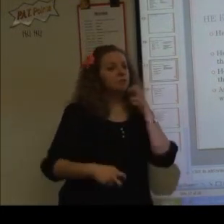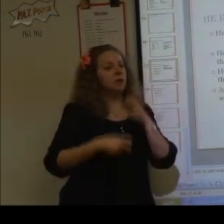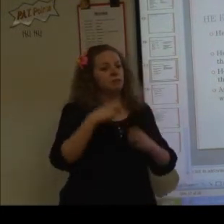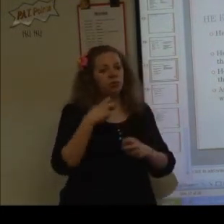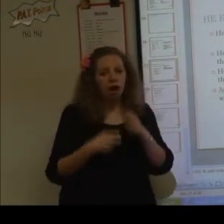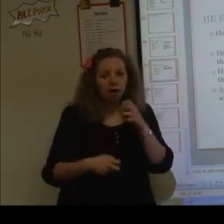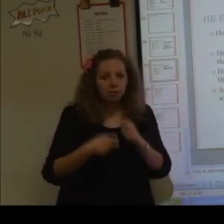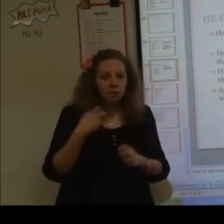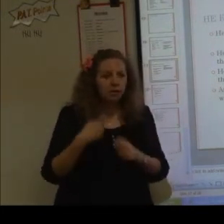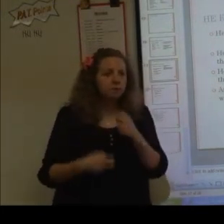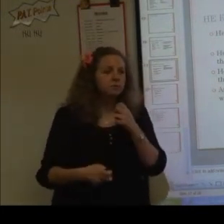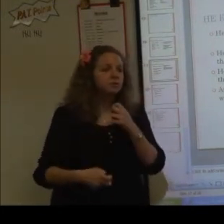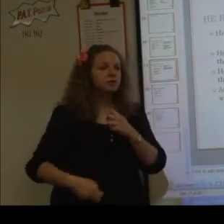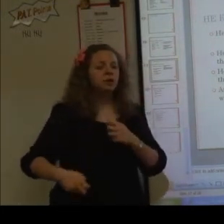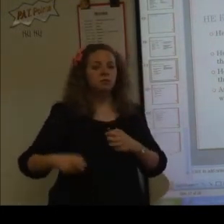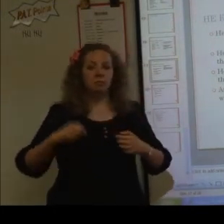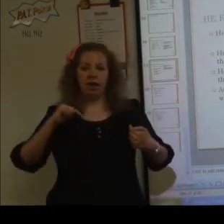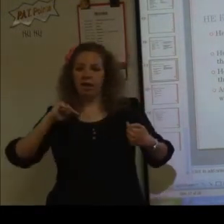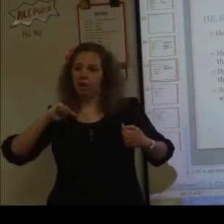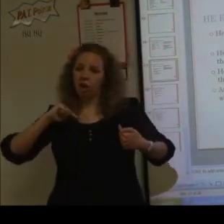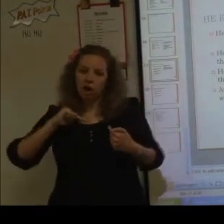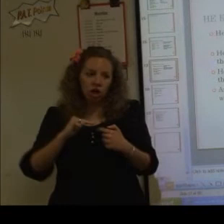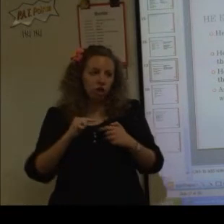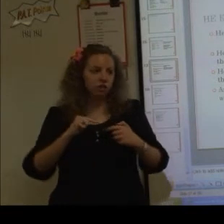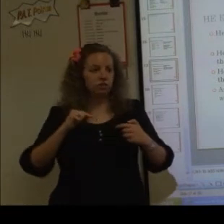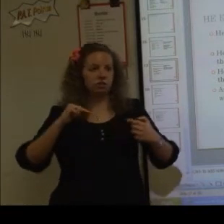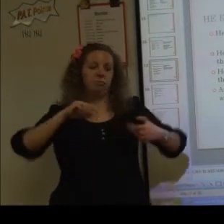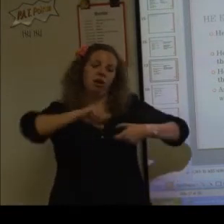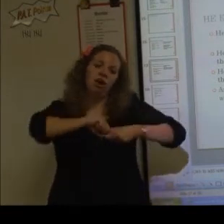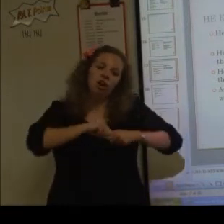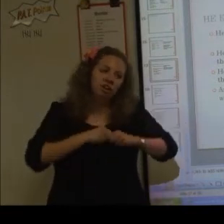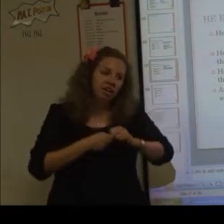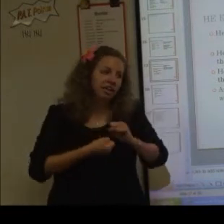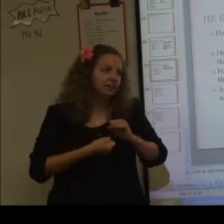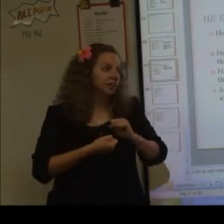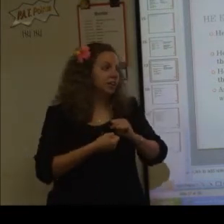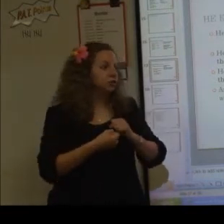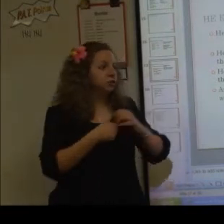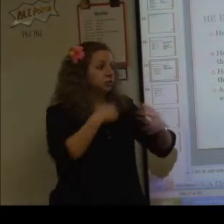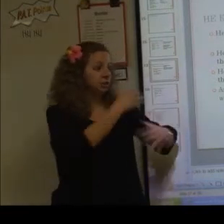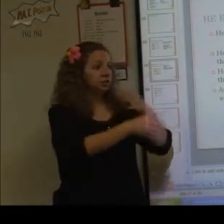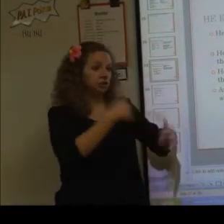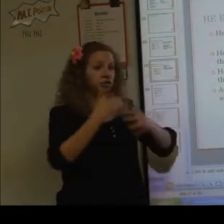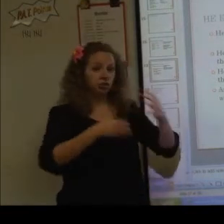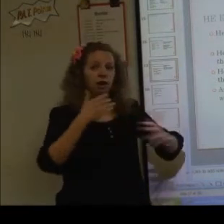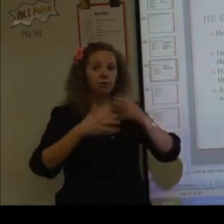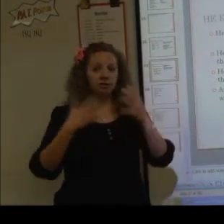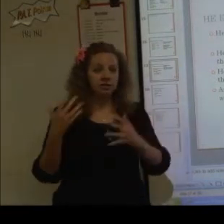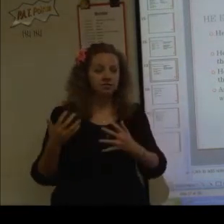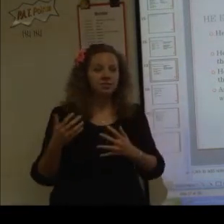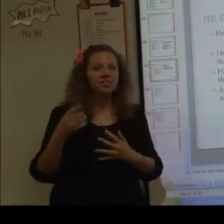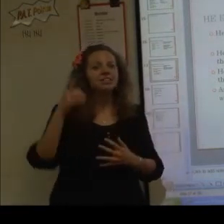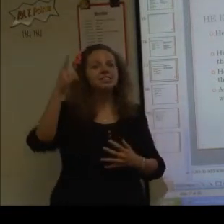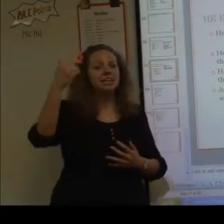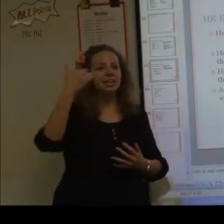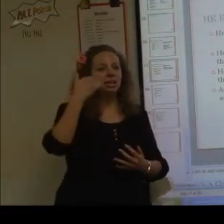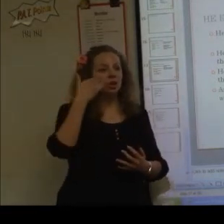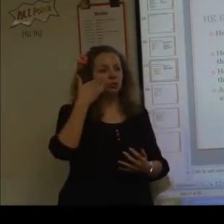my problems, my hurt, my heartache. Like, you can describe all these different things. He